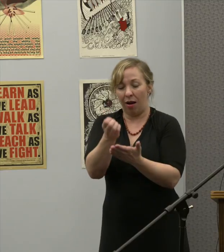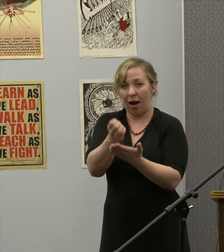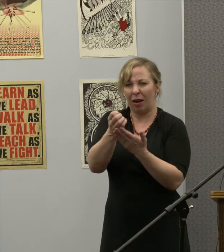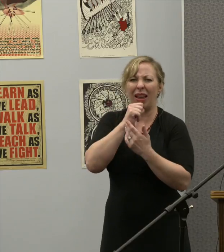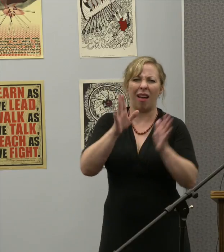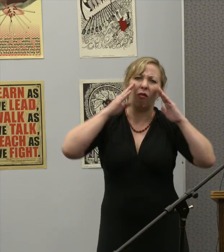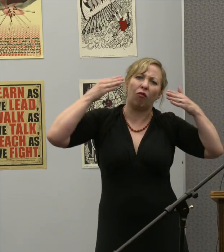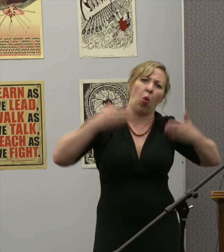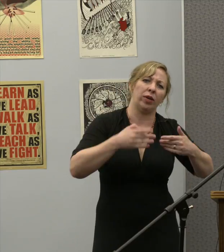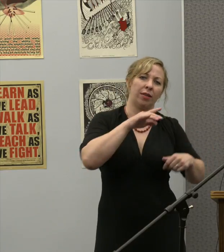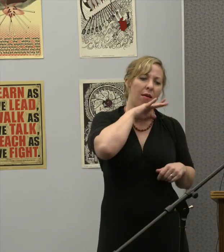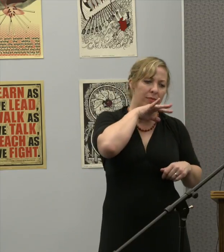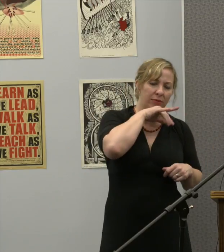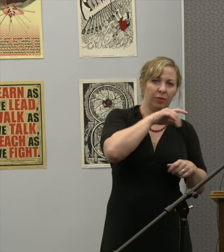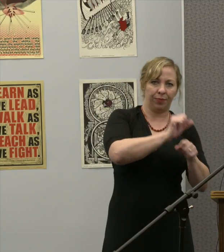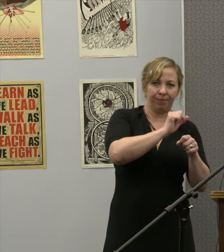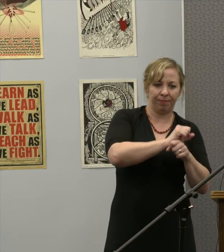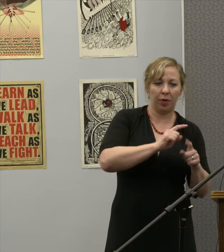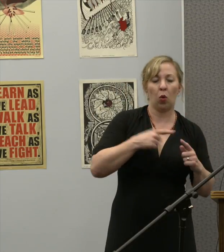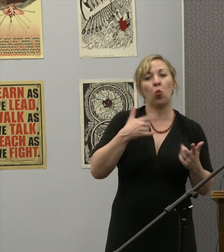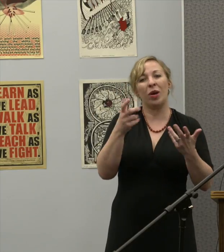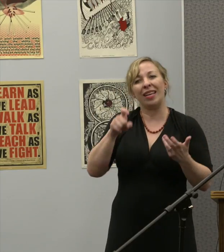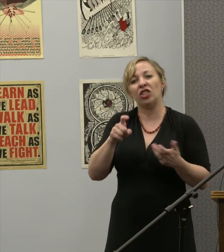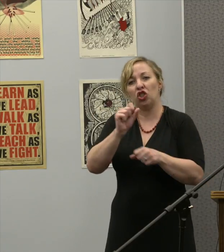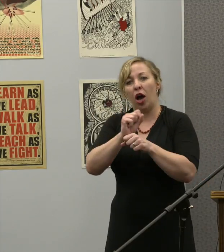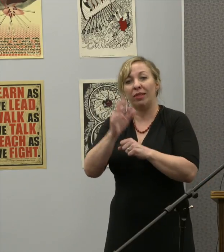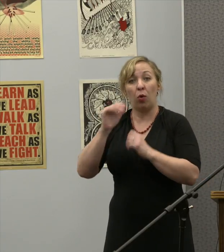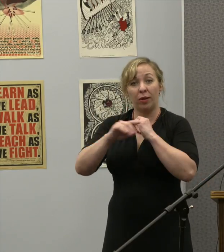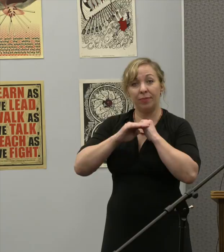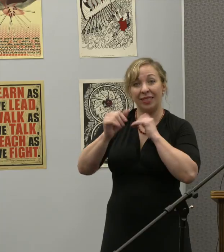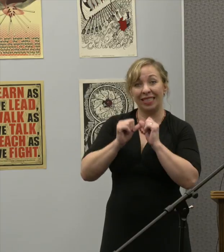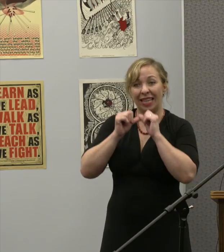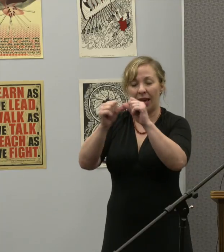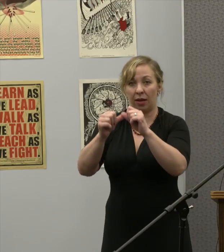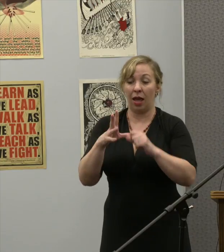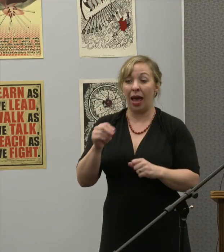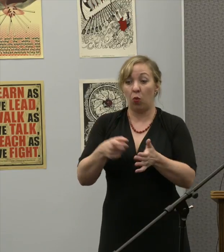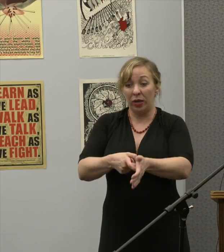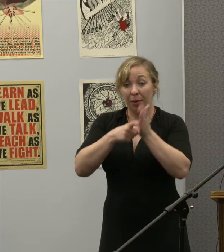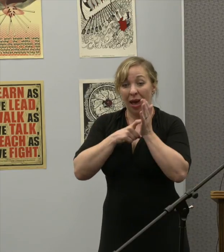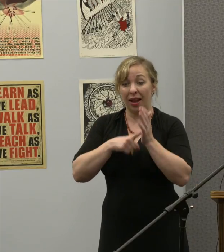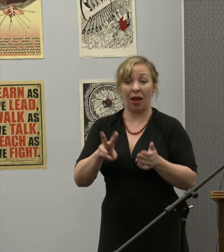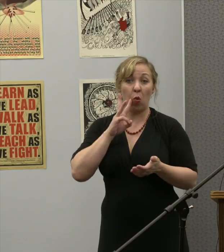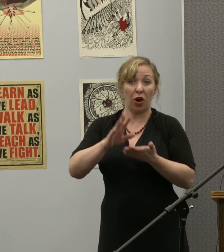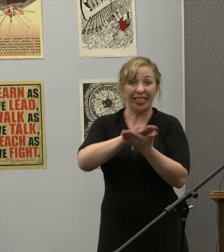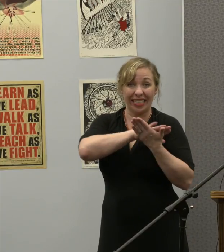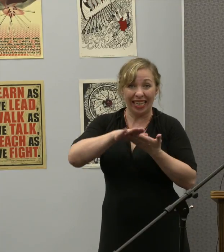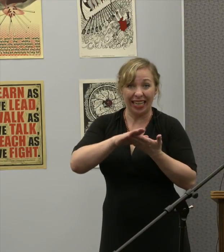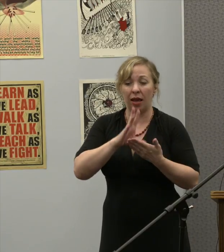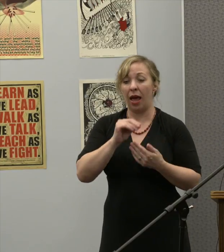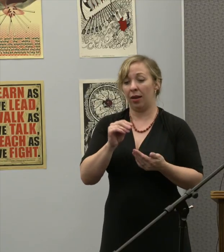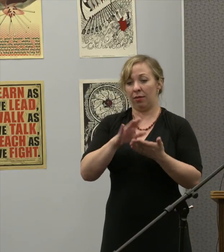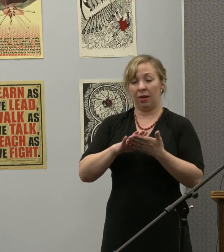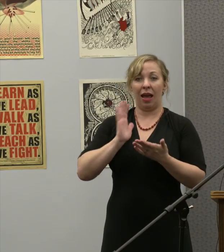sustainable living wage jobs. We demand a fully funded public water and sanitation infrastructure that